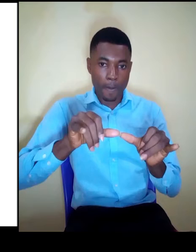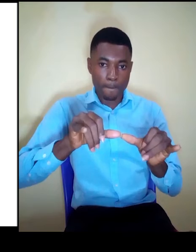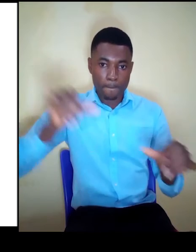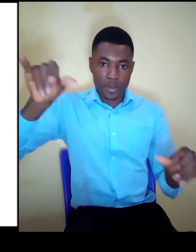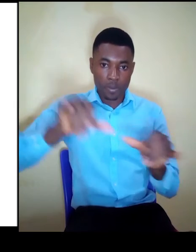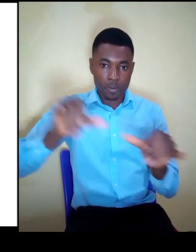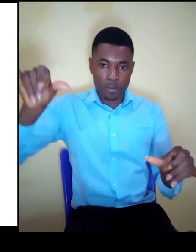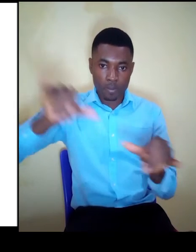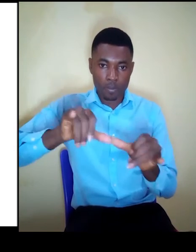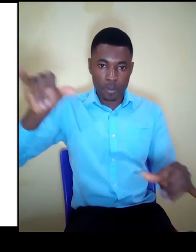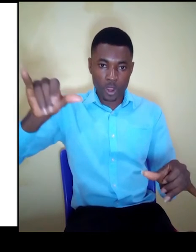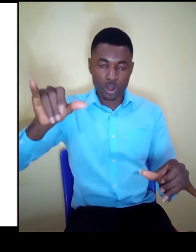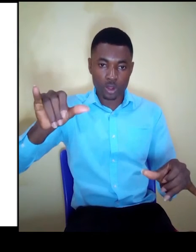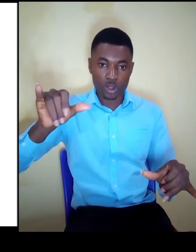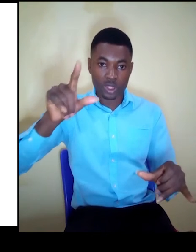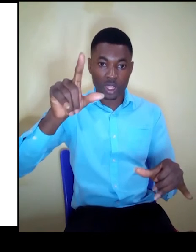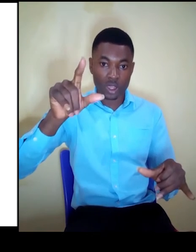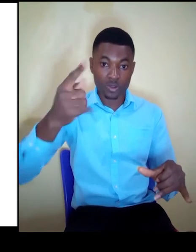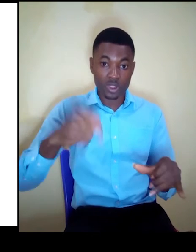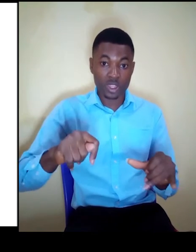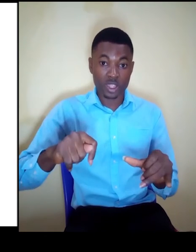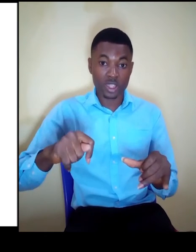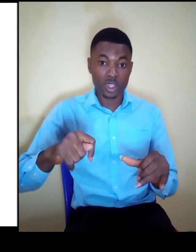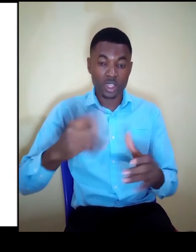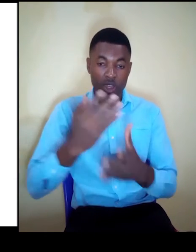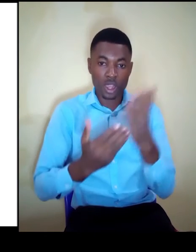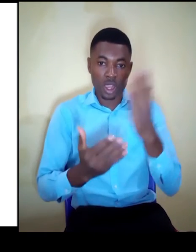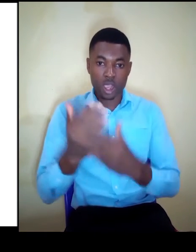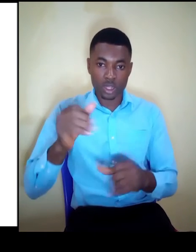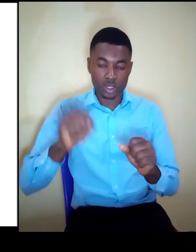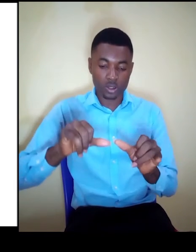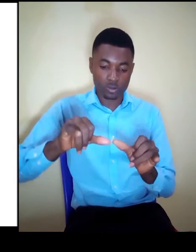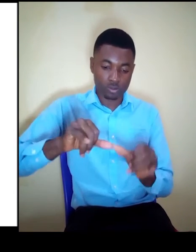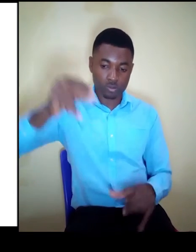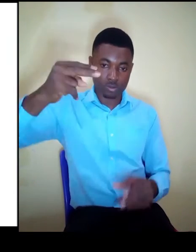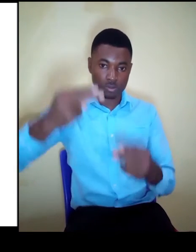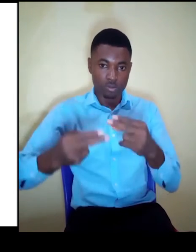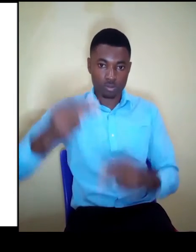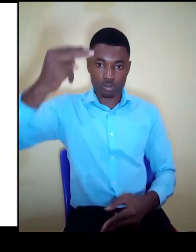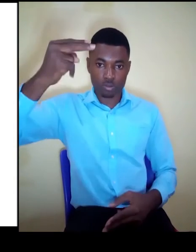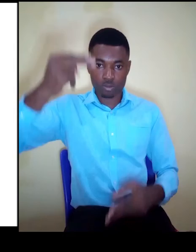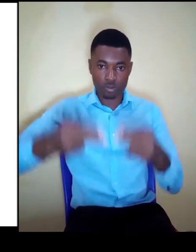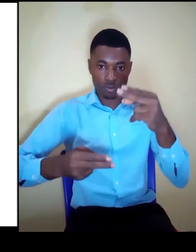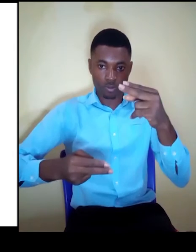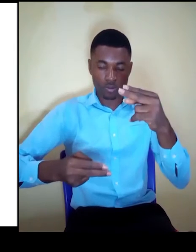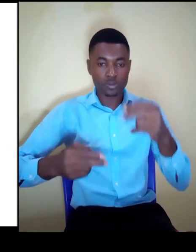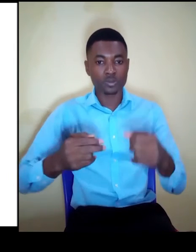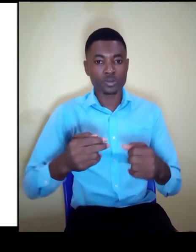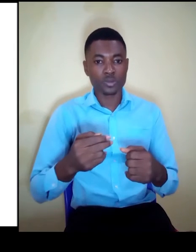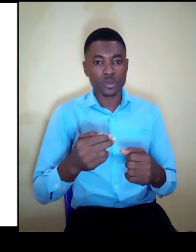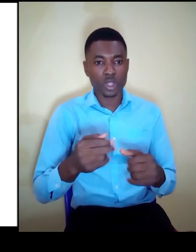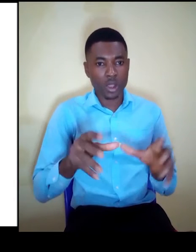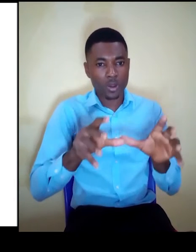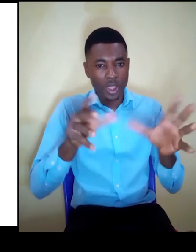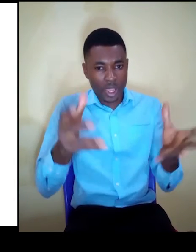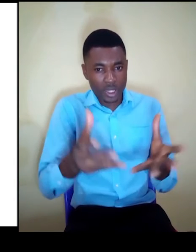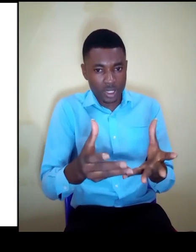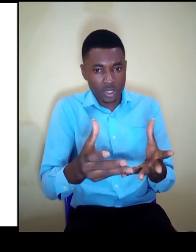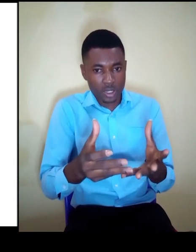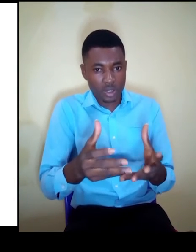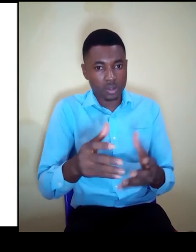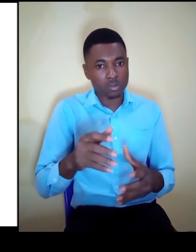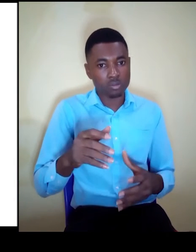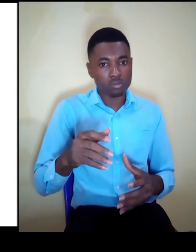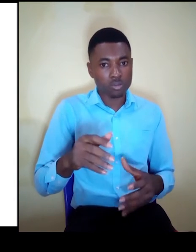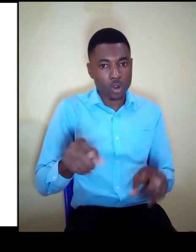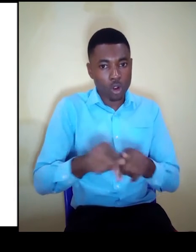part by the finger or the arm. So entity and object and measure stick were jointly referred to as